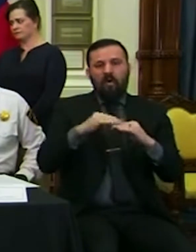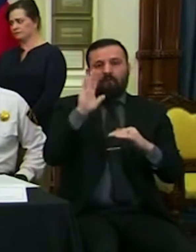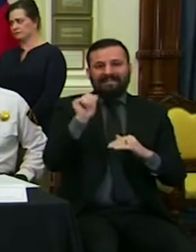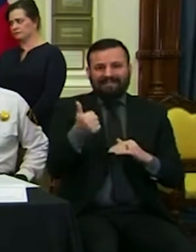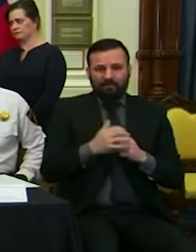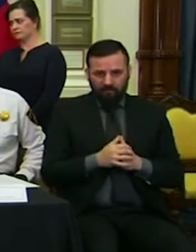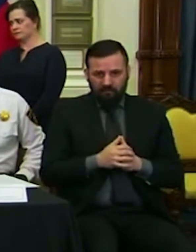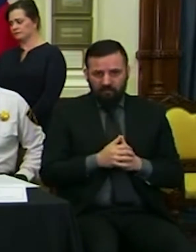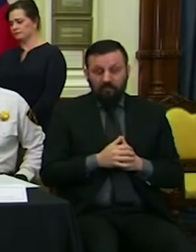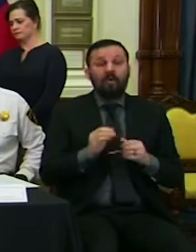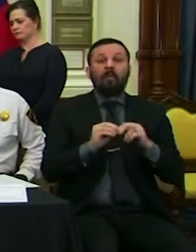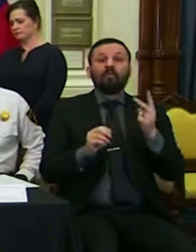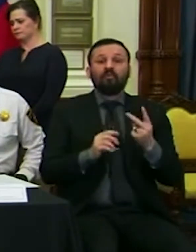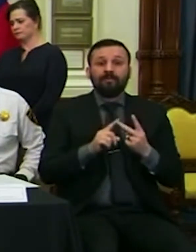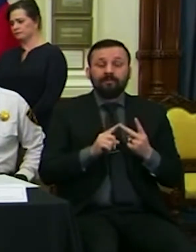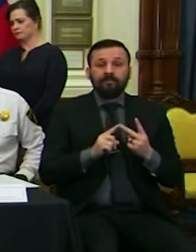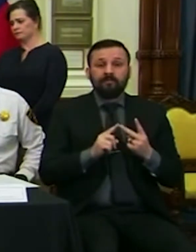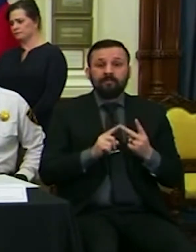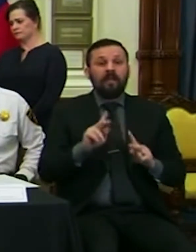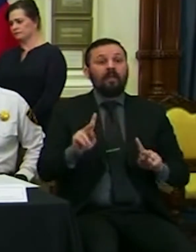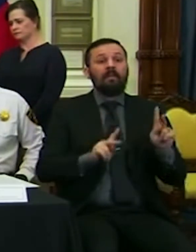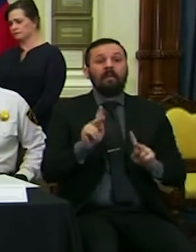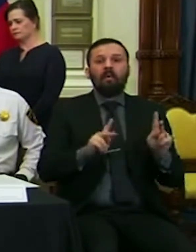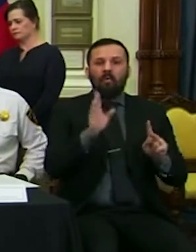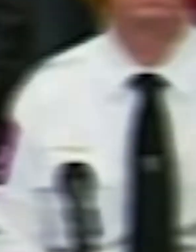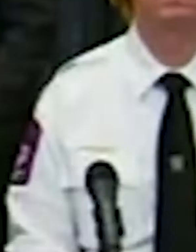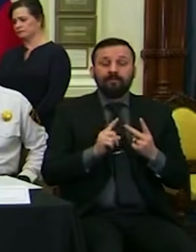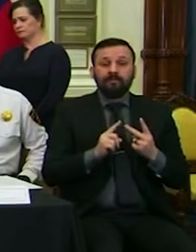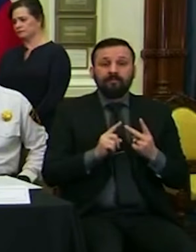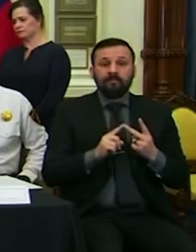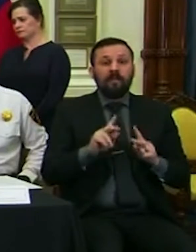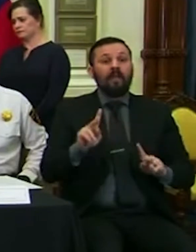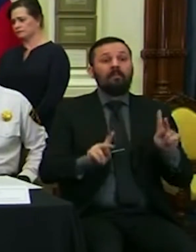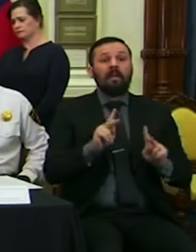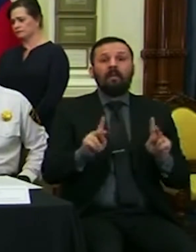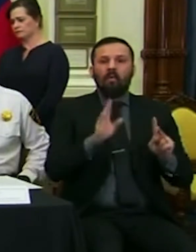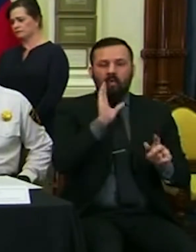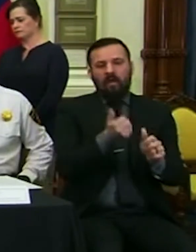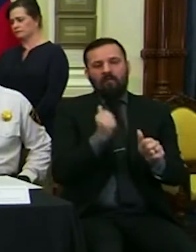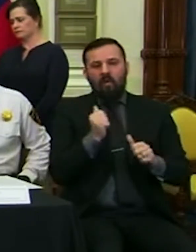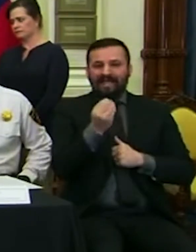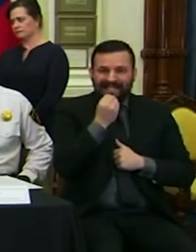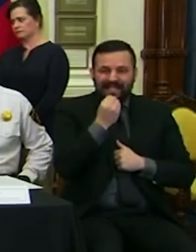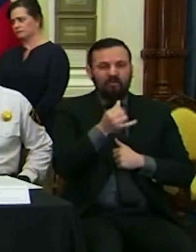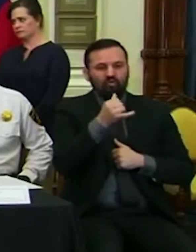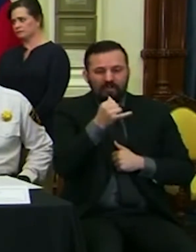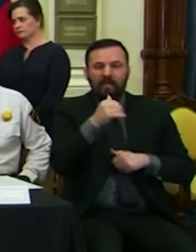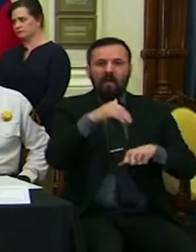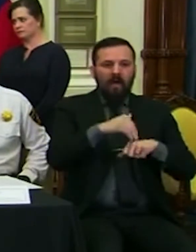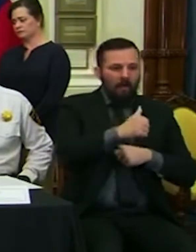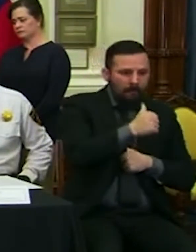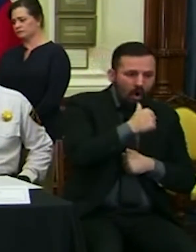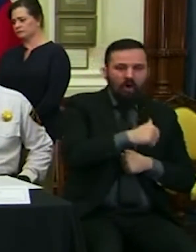10. A public health disaster declaration straight from Texas Governor Greg Abbott. People shall avoid eating or drinking at bars, restaurants,